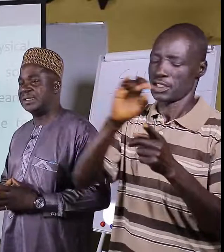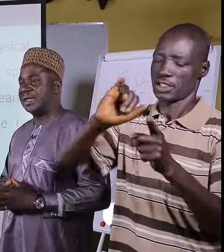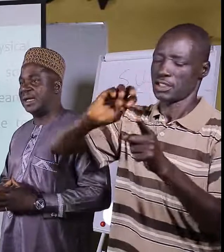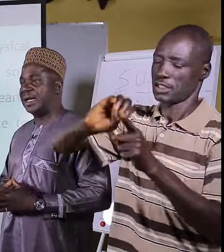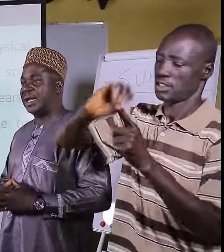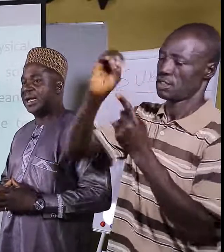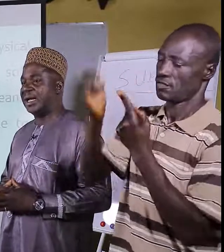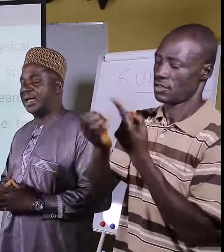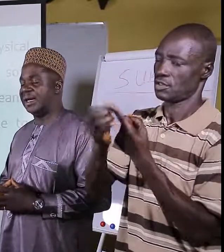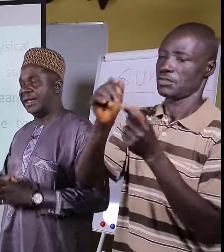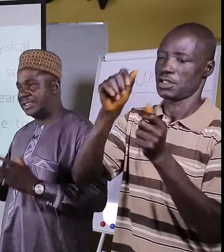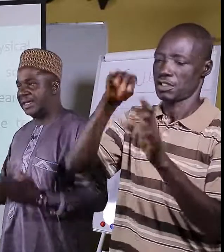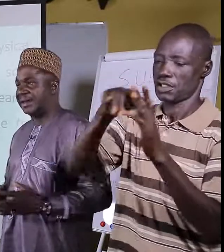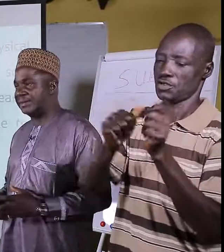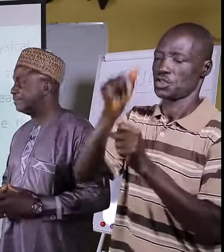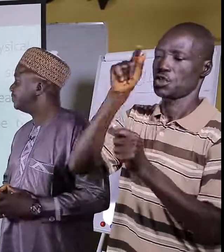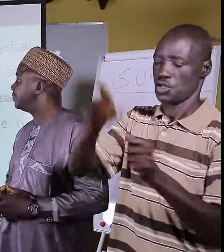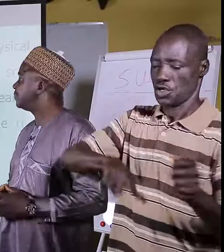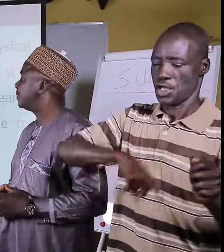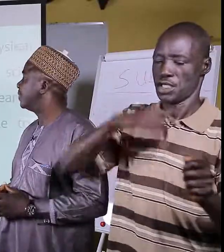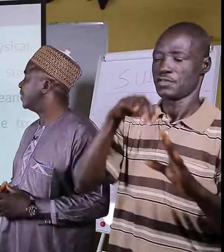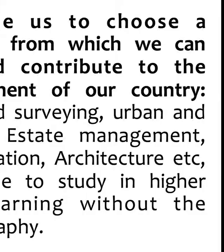environment in general.